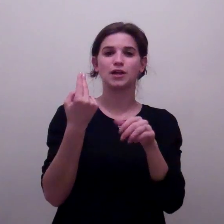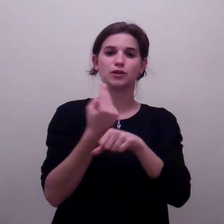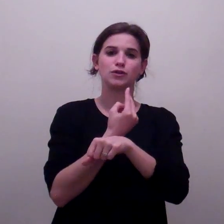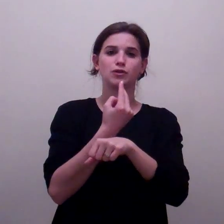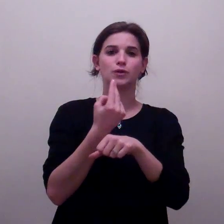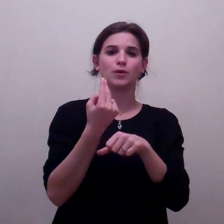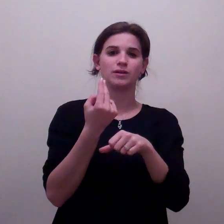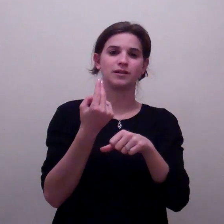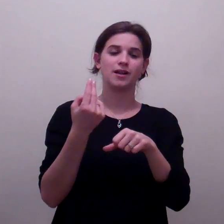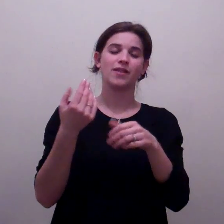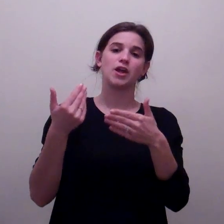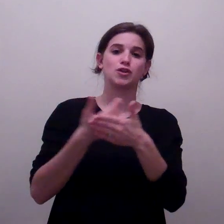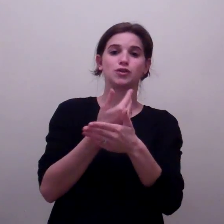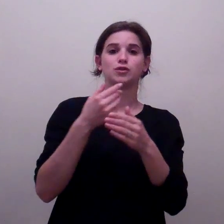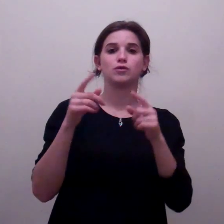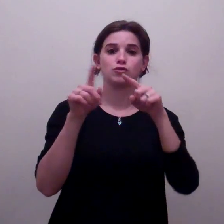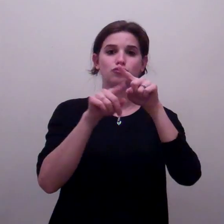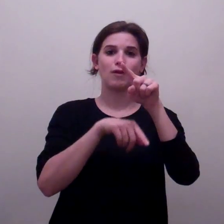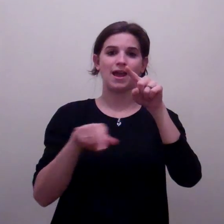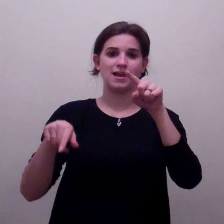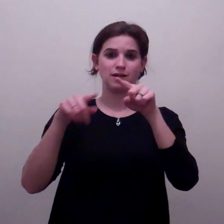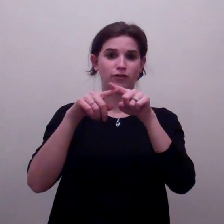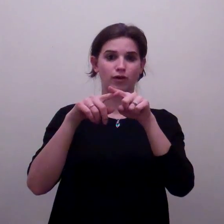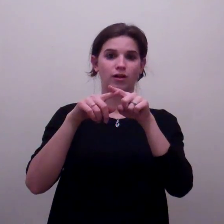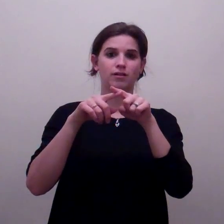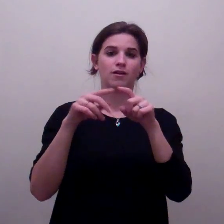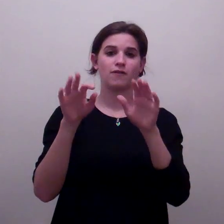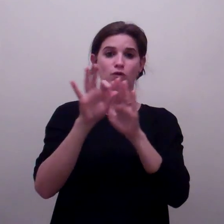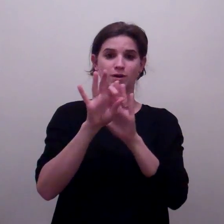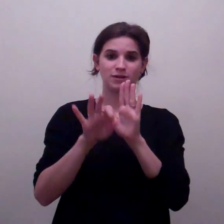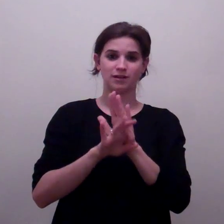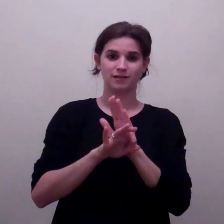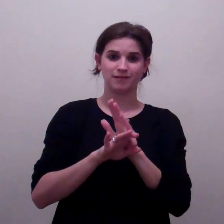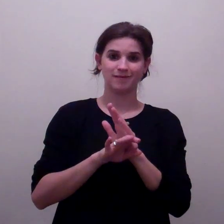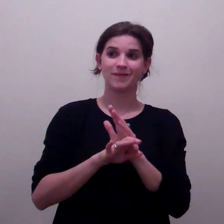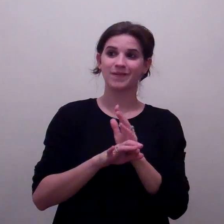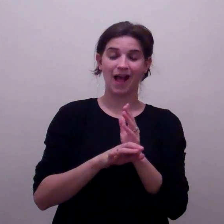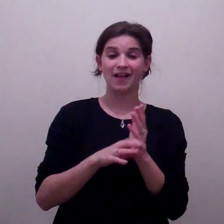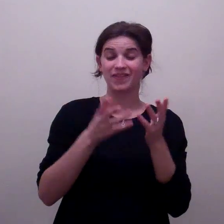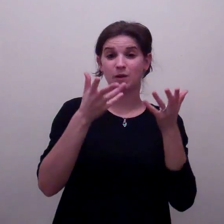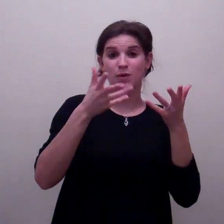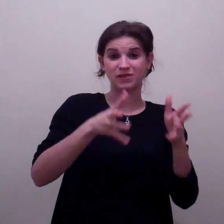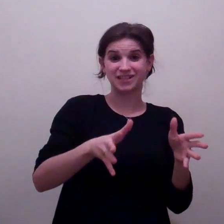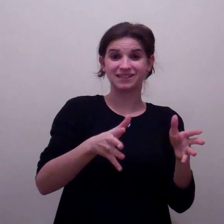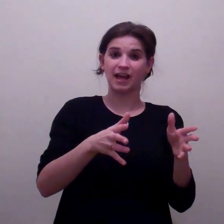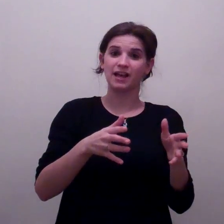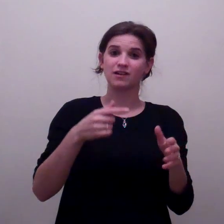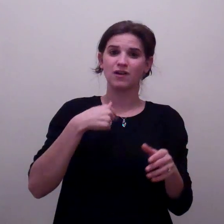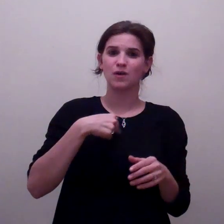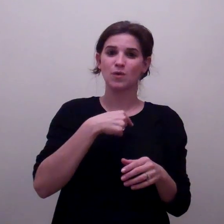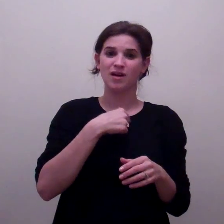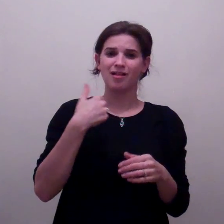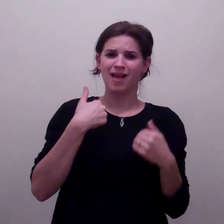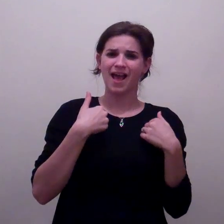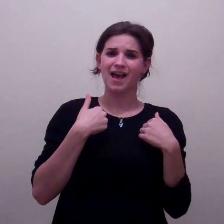Then we'll have a pretty good idea of how much Mr. Jones will have to pay for all the materials.